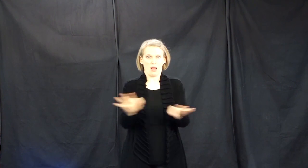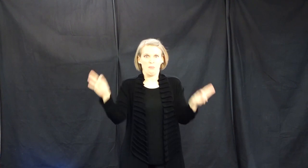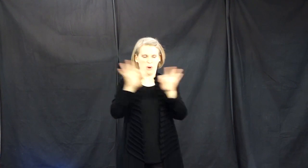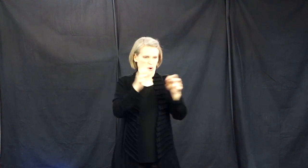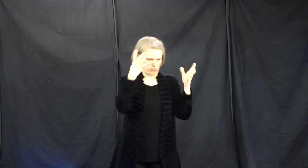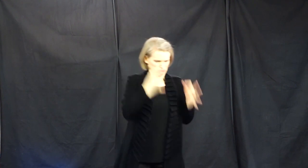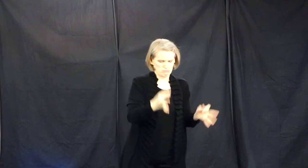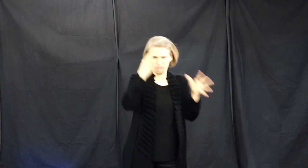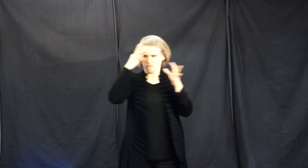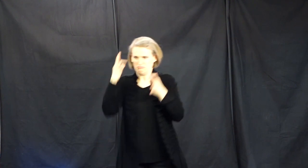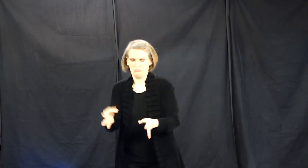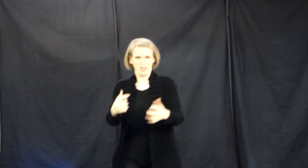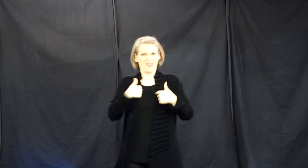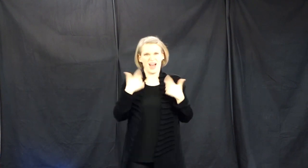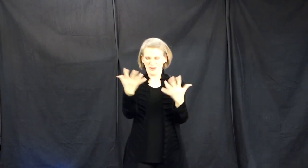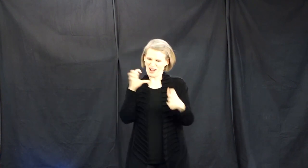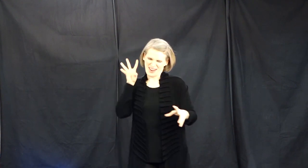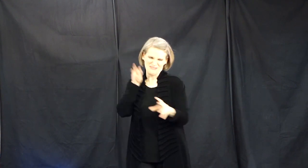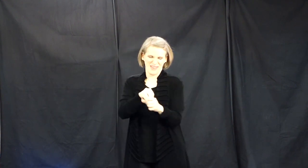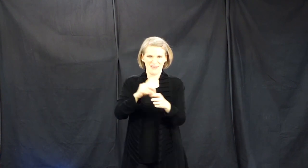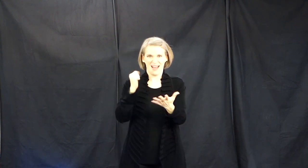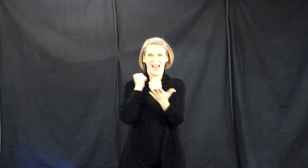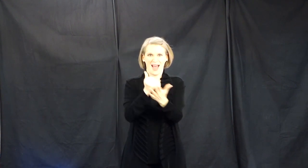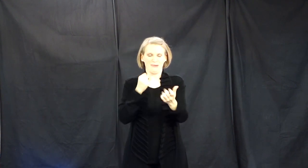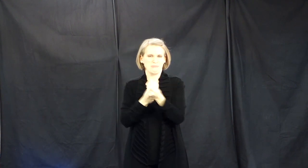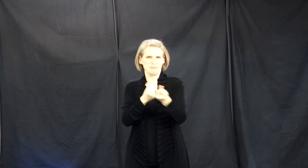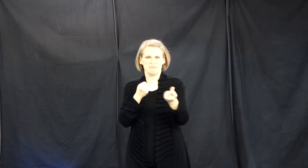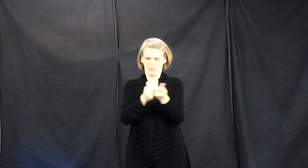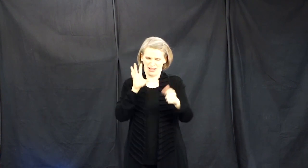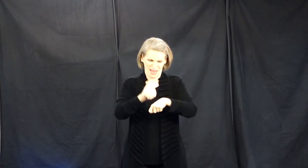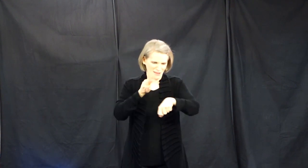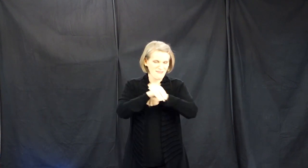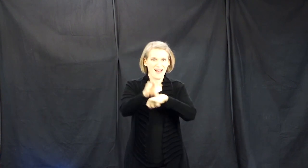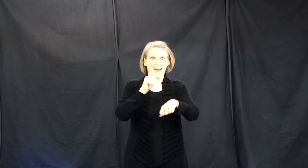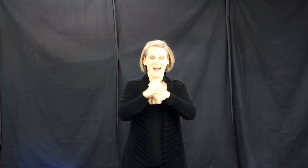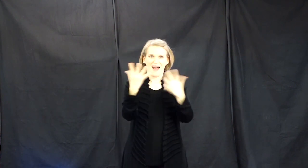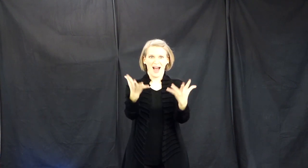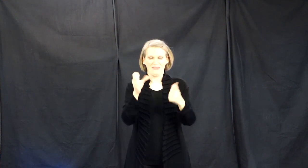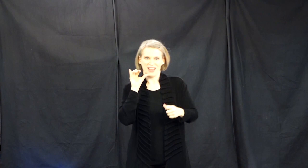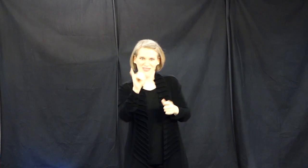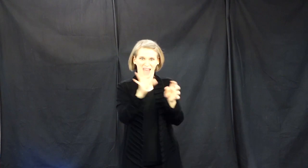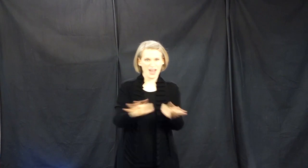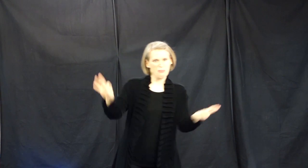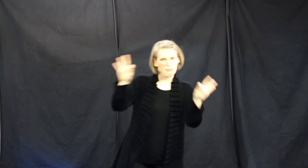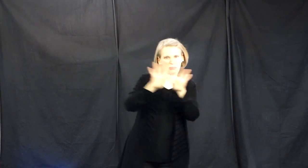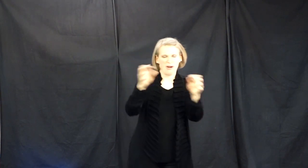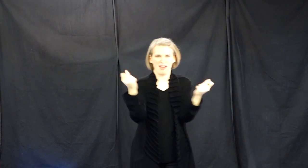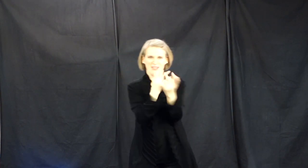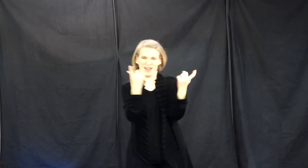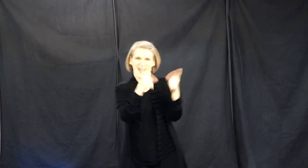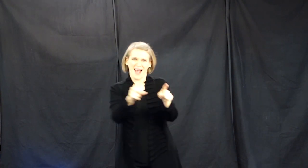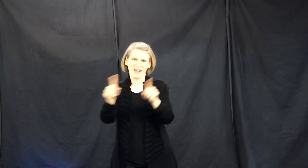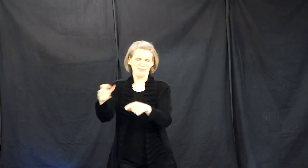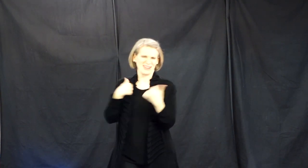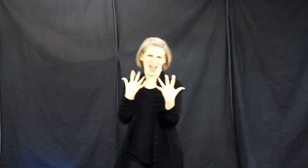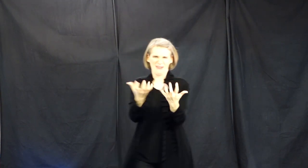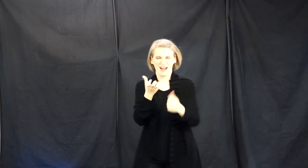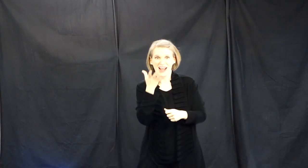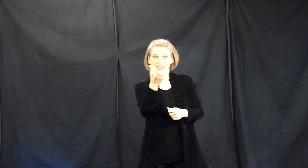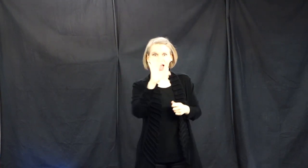I've got to be where it happens. I've got to be where it happens. I've got to be in the room where it happens. I